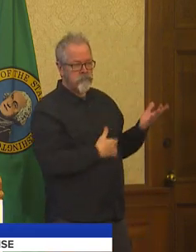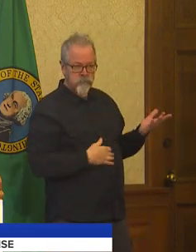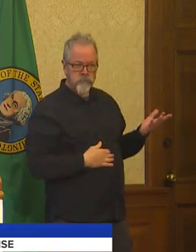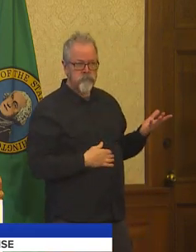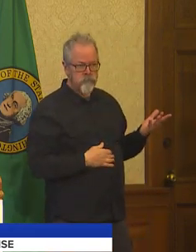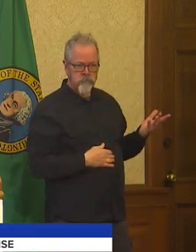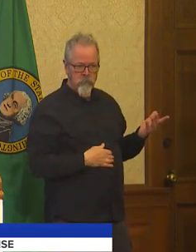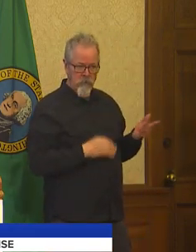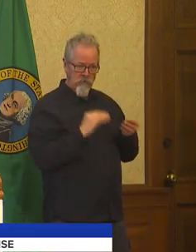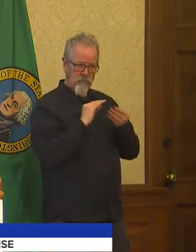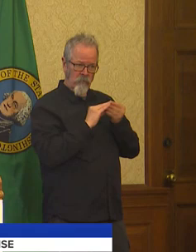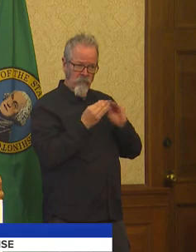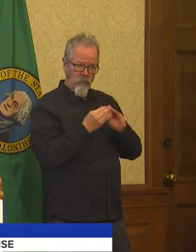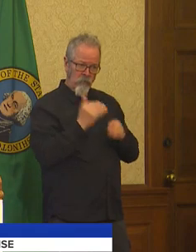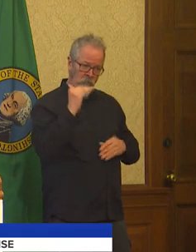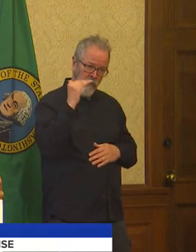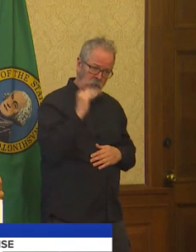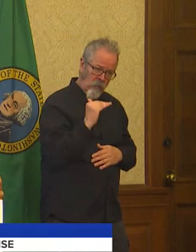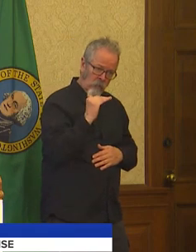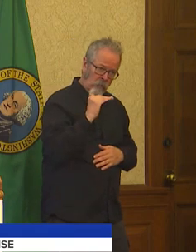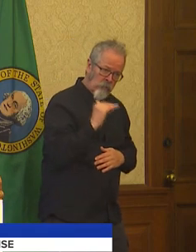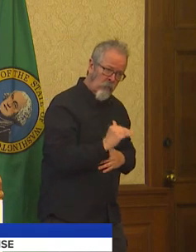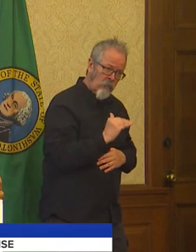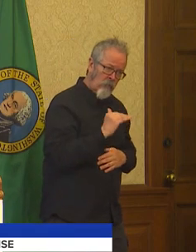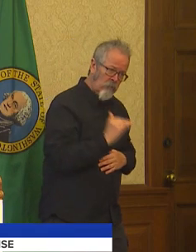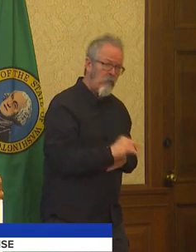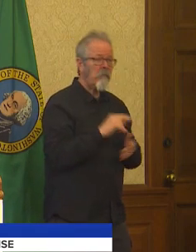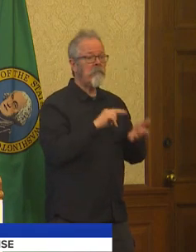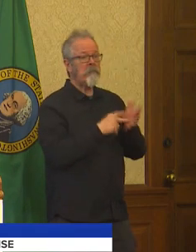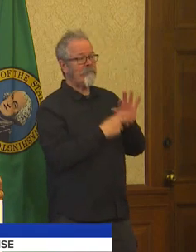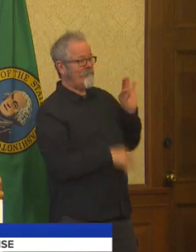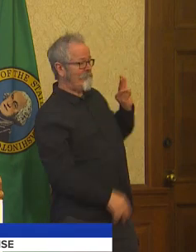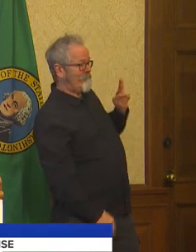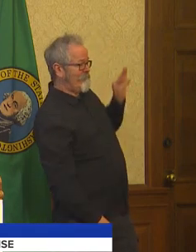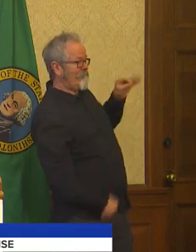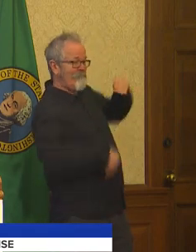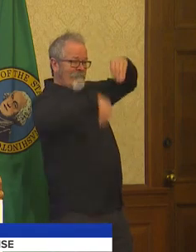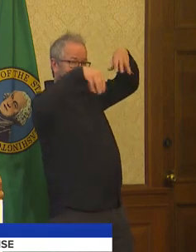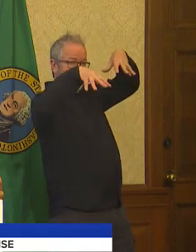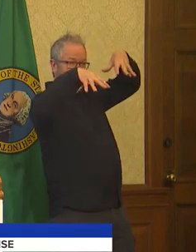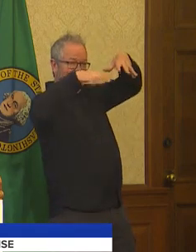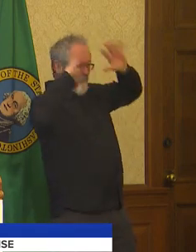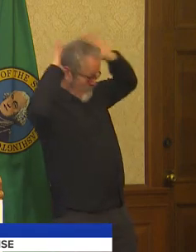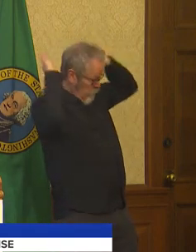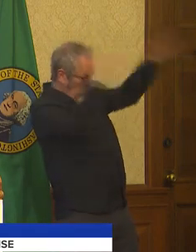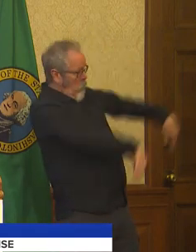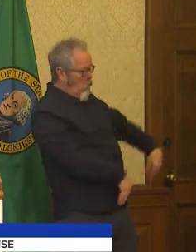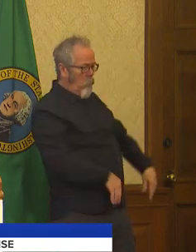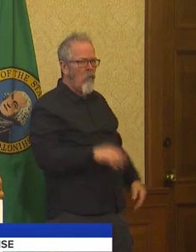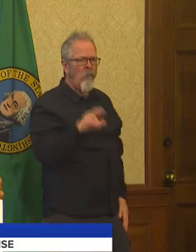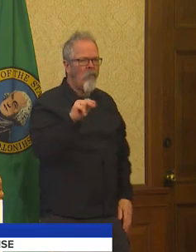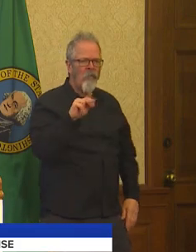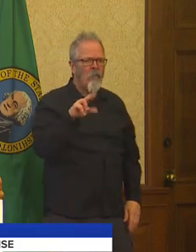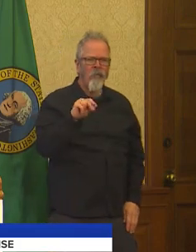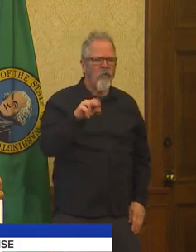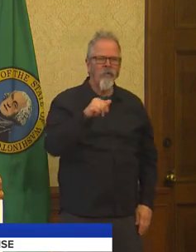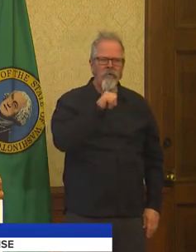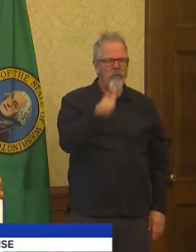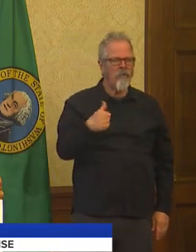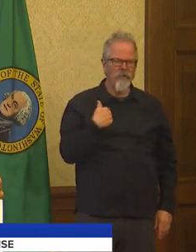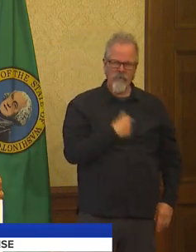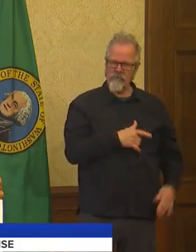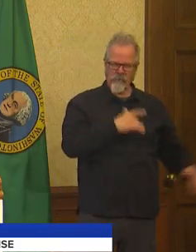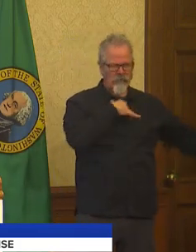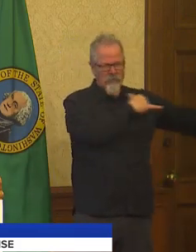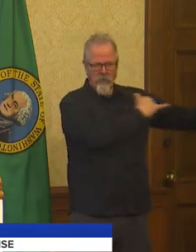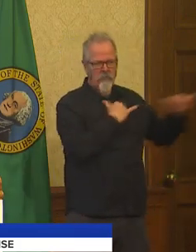today. But no one, I don't think, in his administration is suggesting that that would be a good decision. I